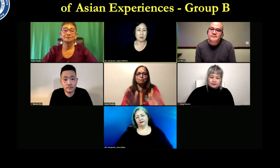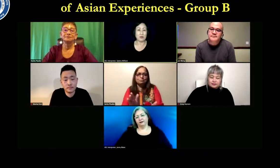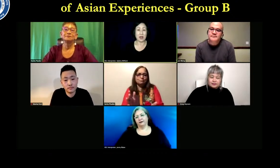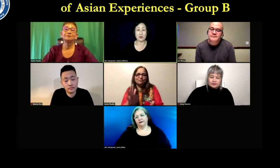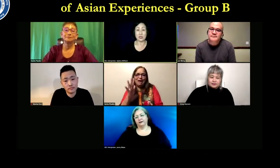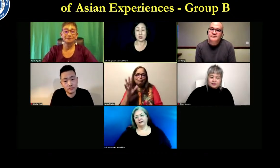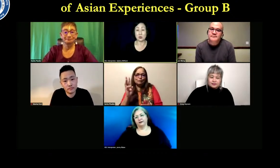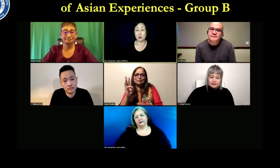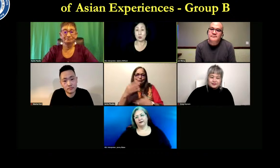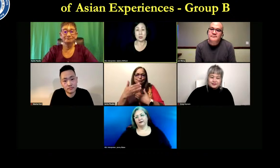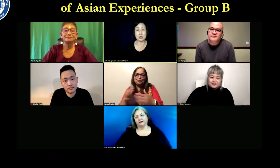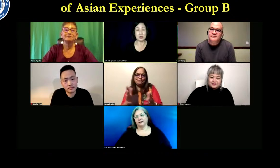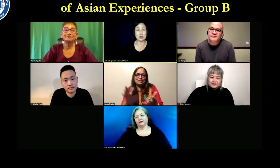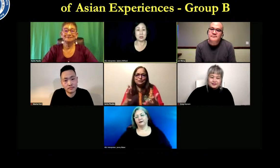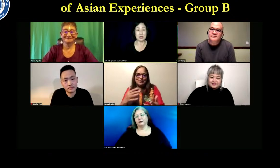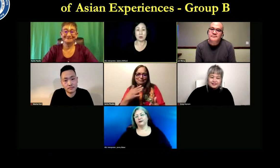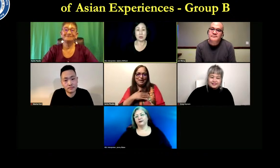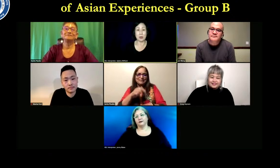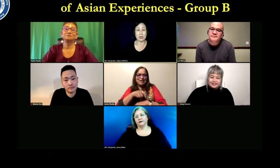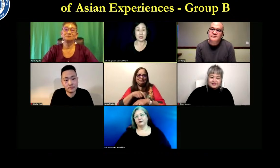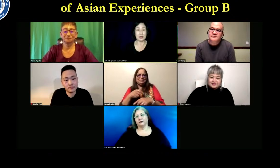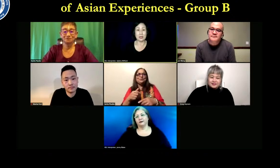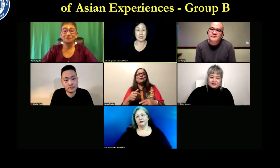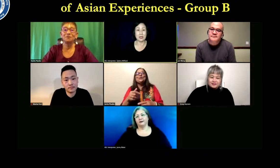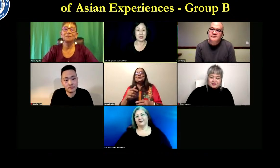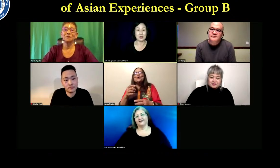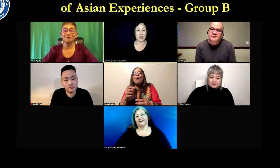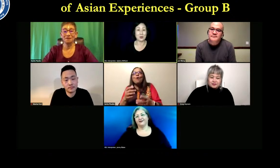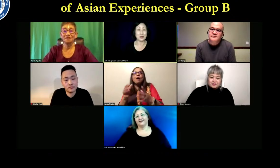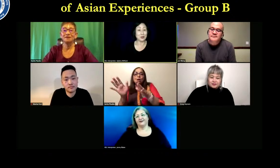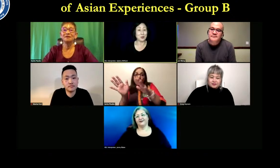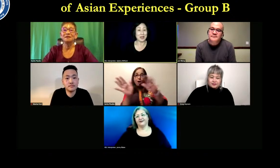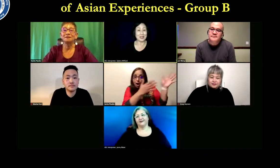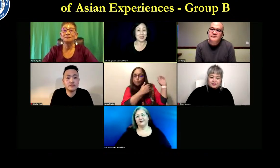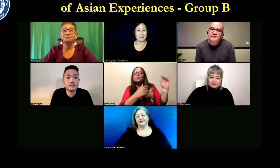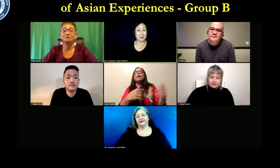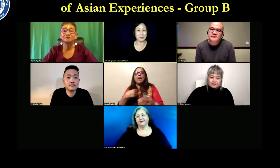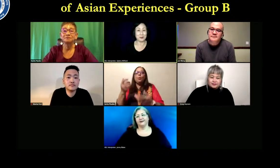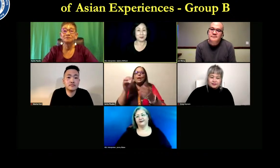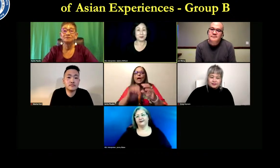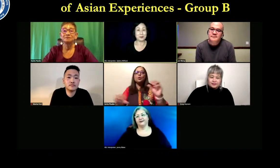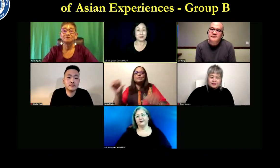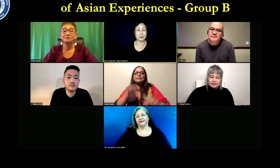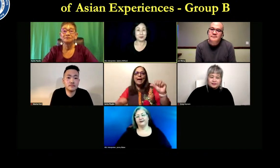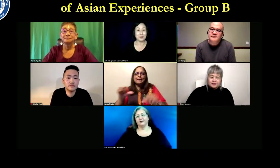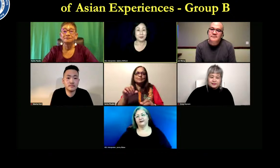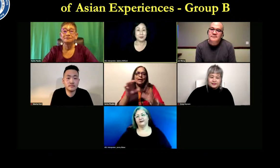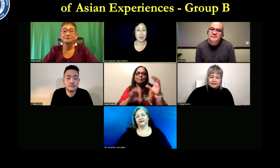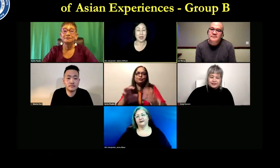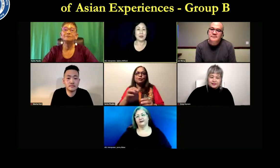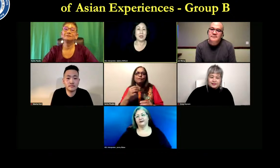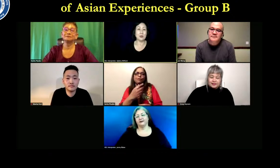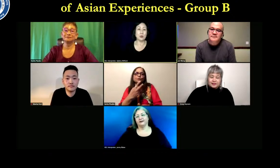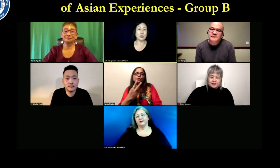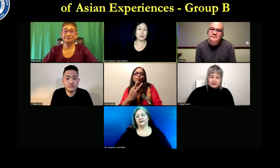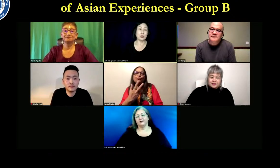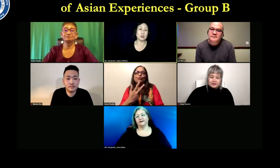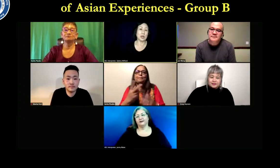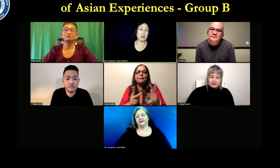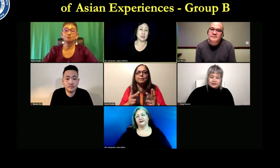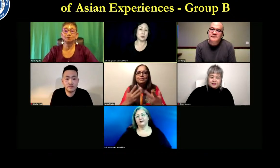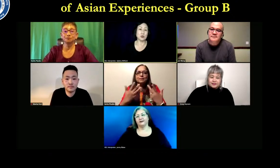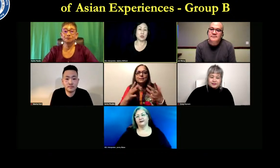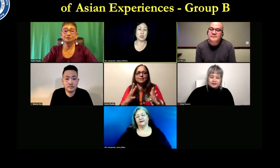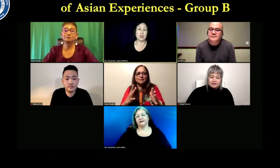say maybe 5 or 6 rooms. That was about it. So that was during my time. And then we would